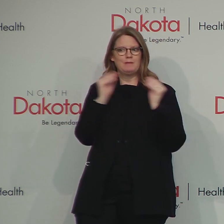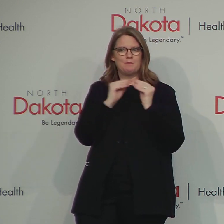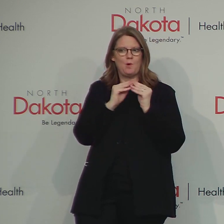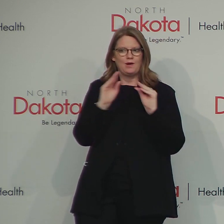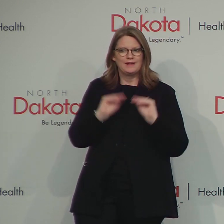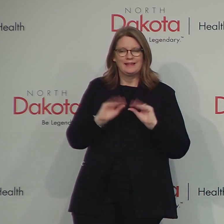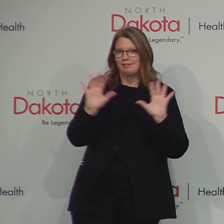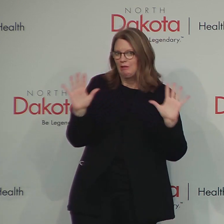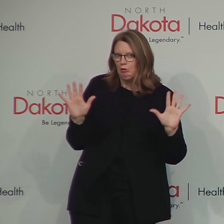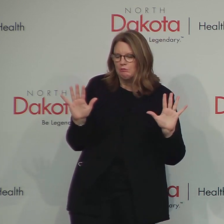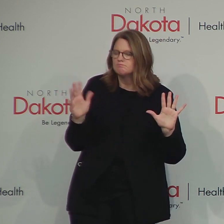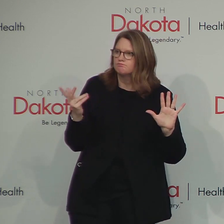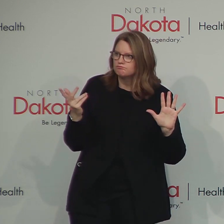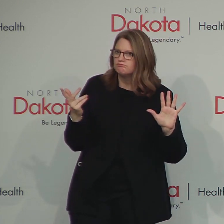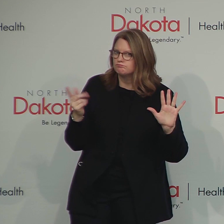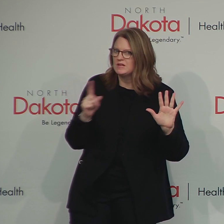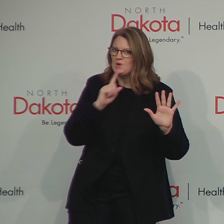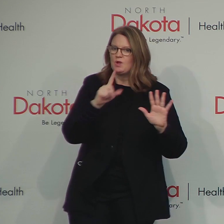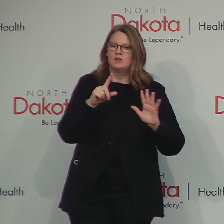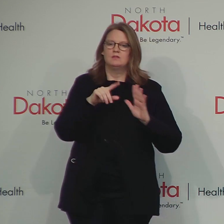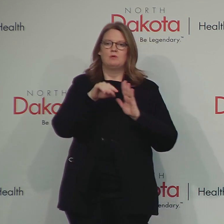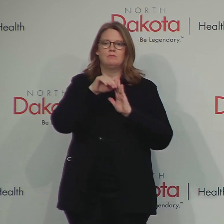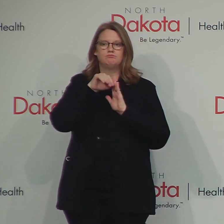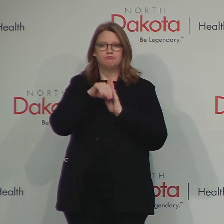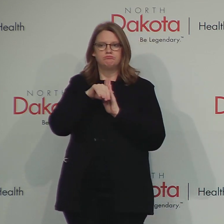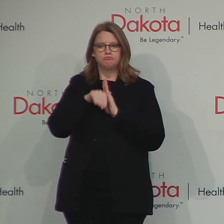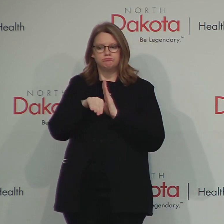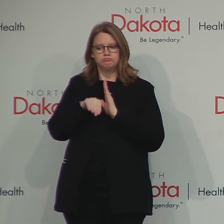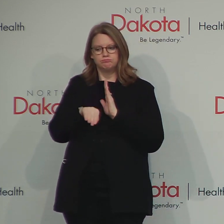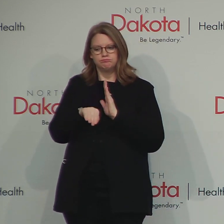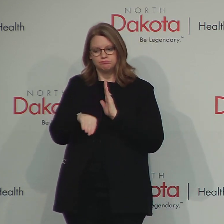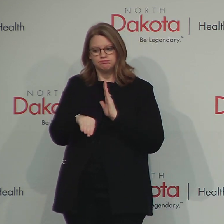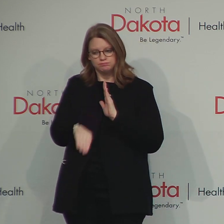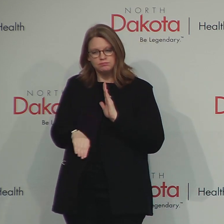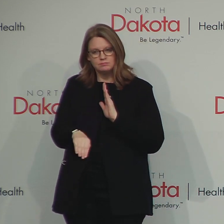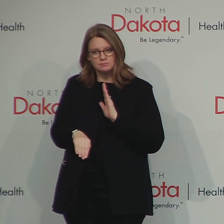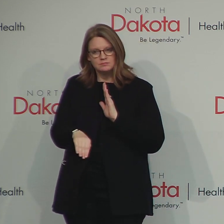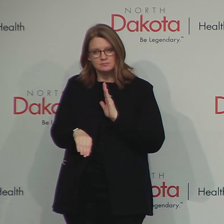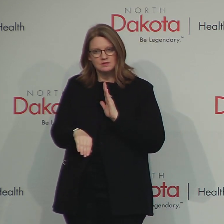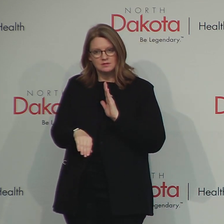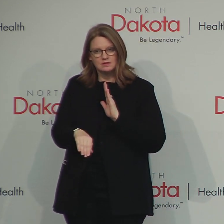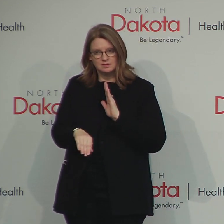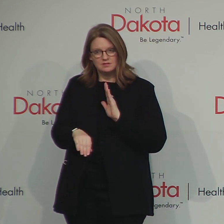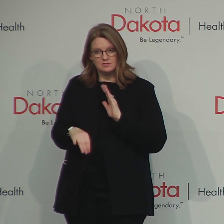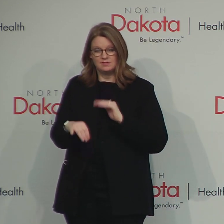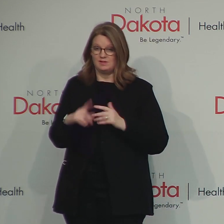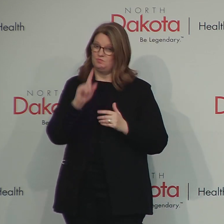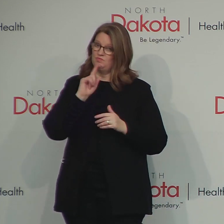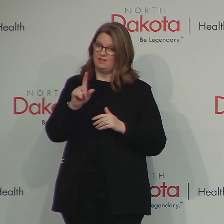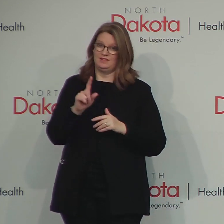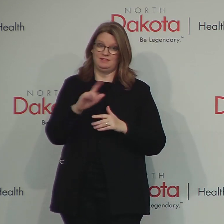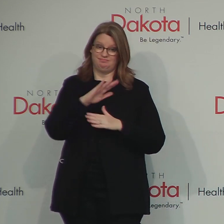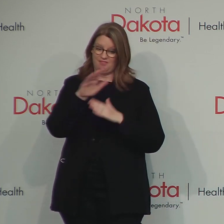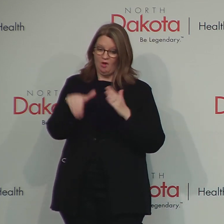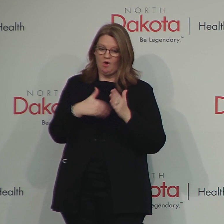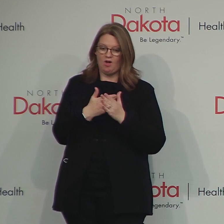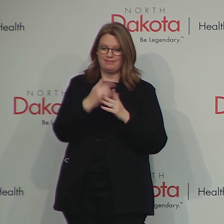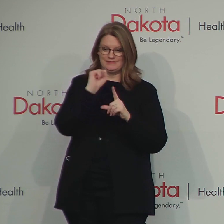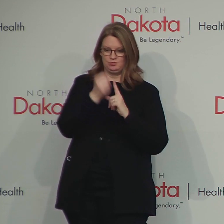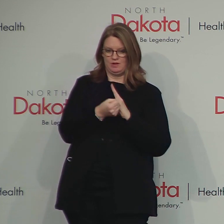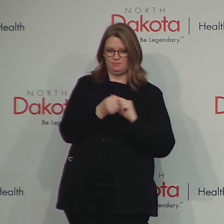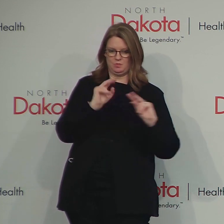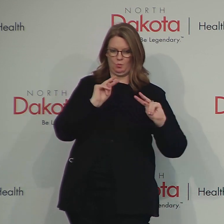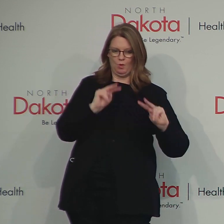we've had, continued downward trends in all of the important numbers that we said we've been monitoring throughout, which